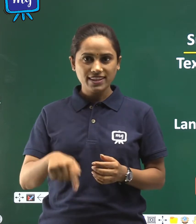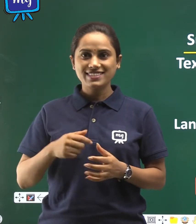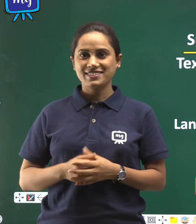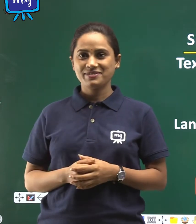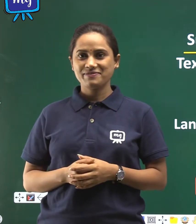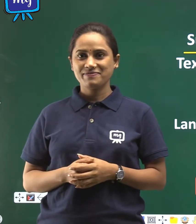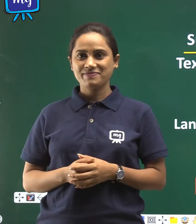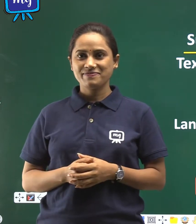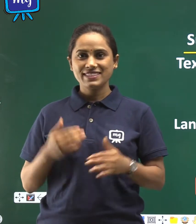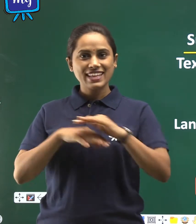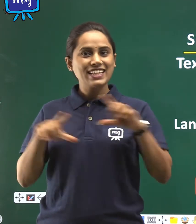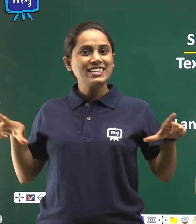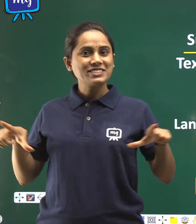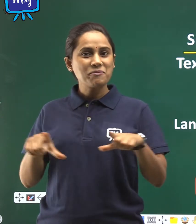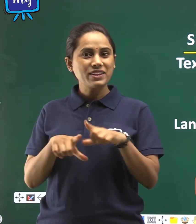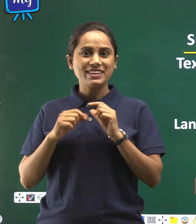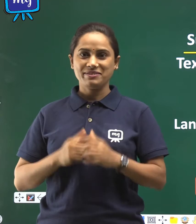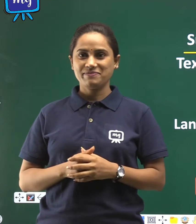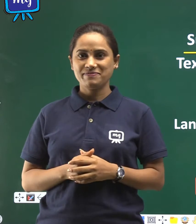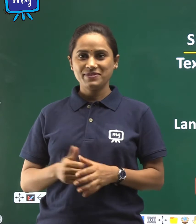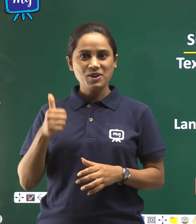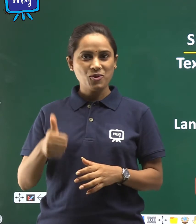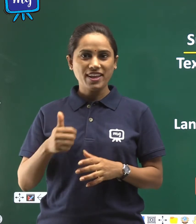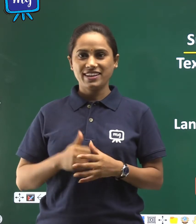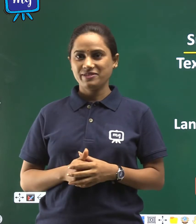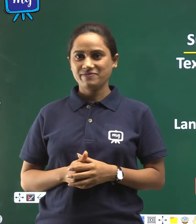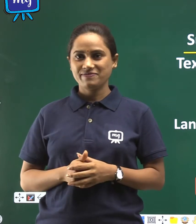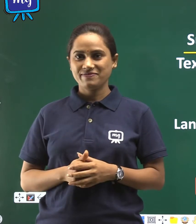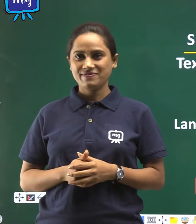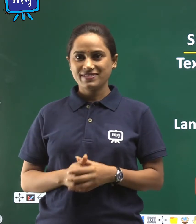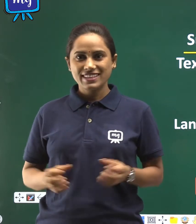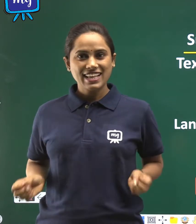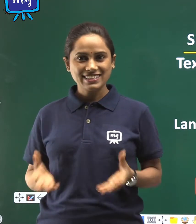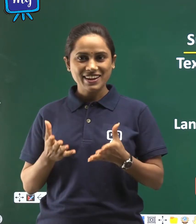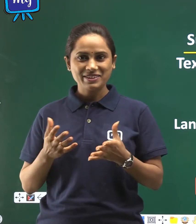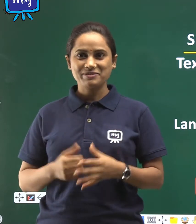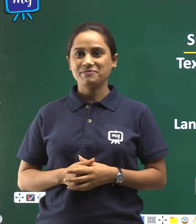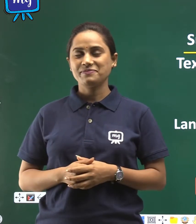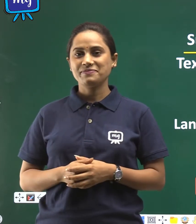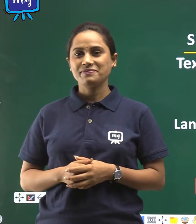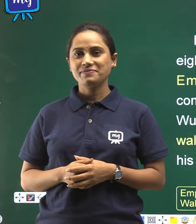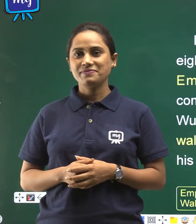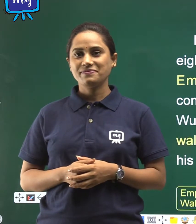this in the summary. Okay, let's start.